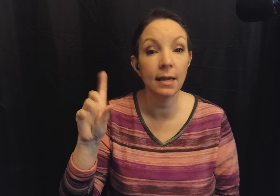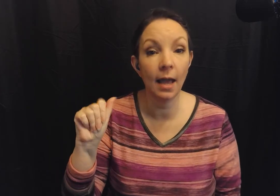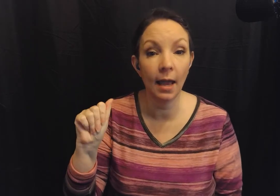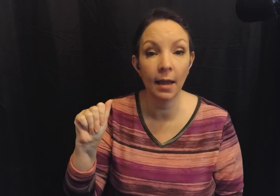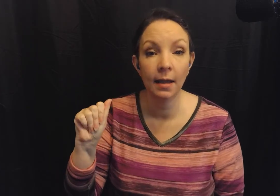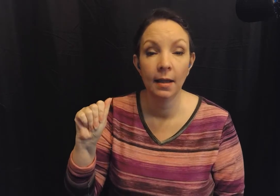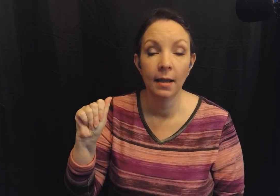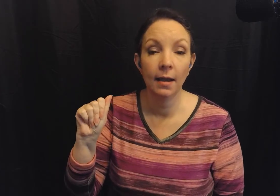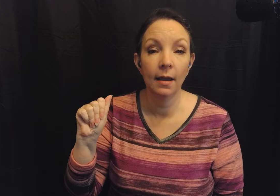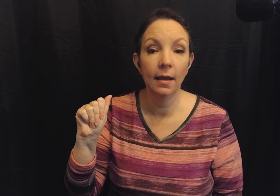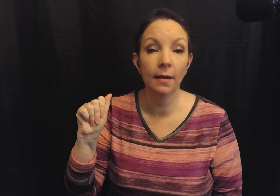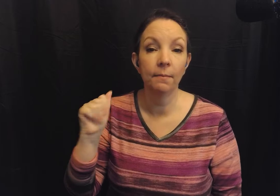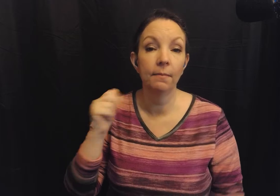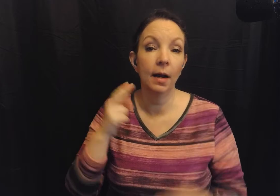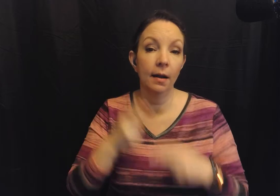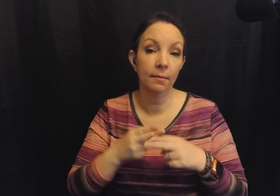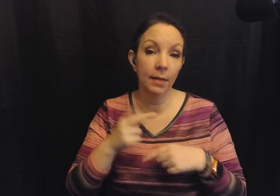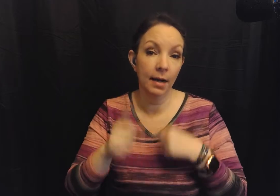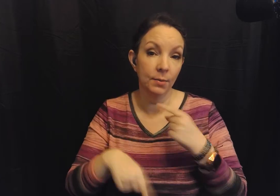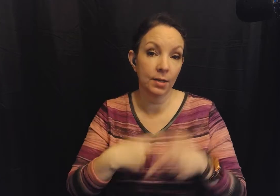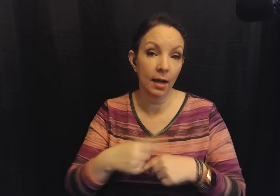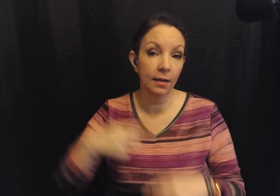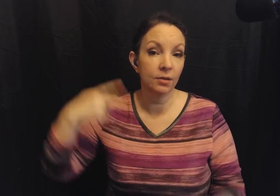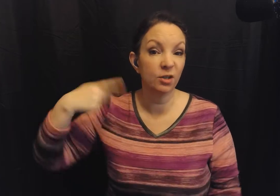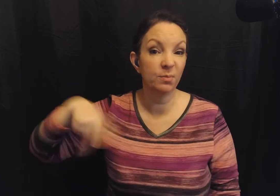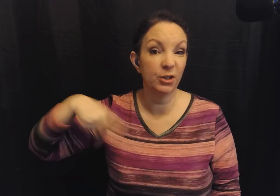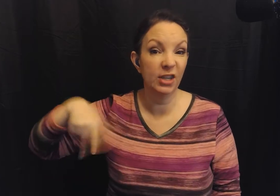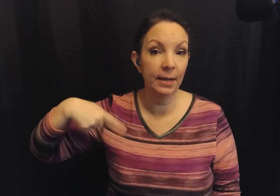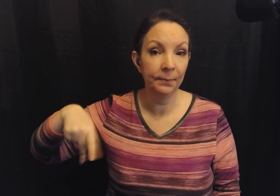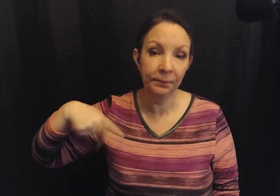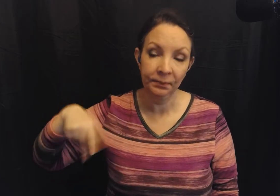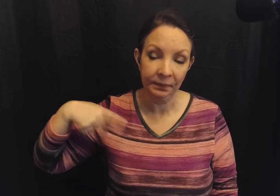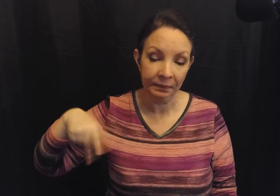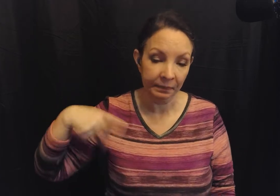Preseda, and my name sign is Preseda.